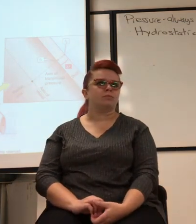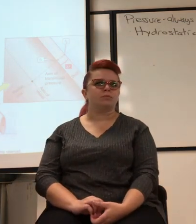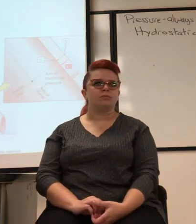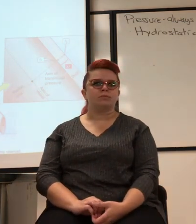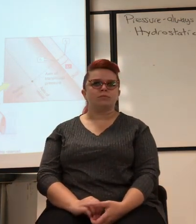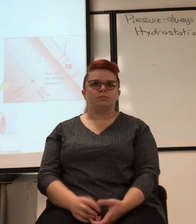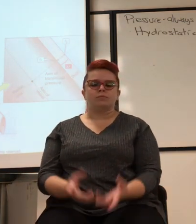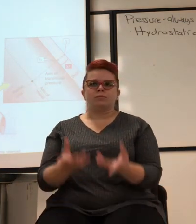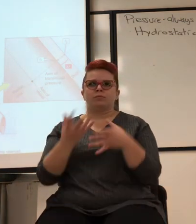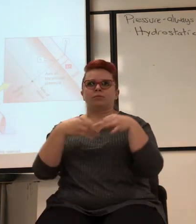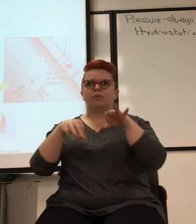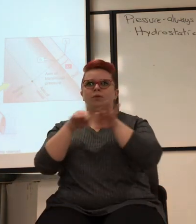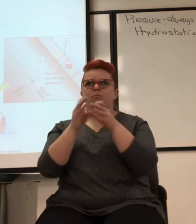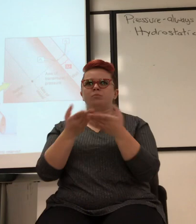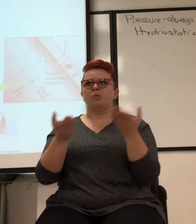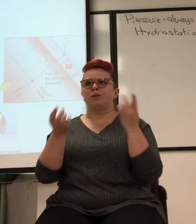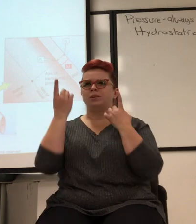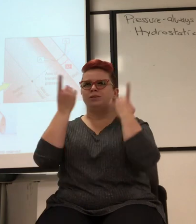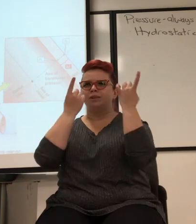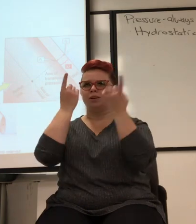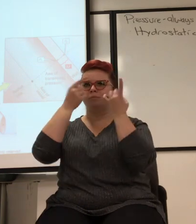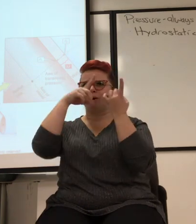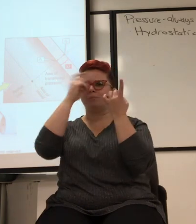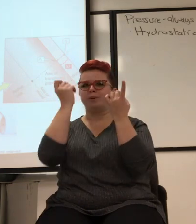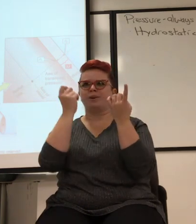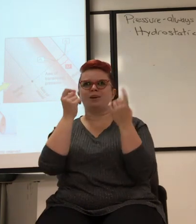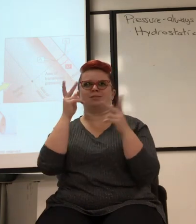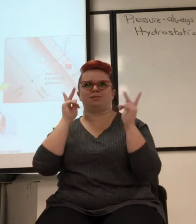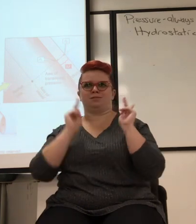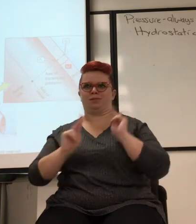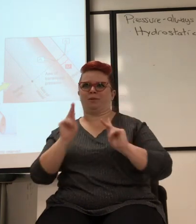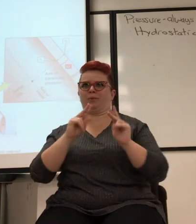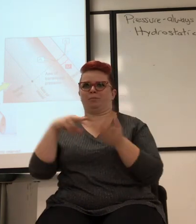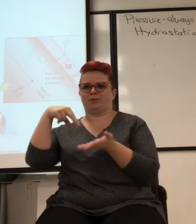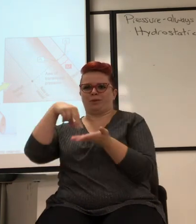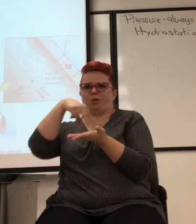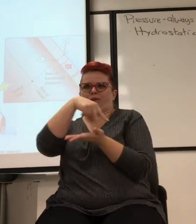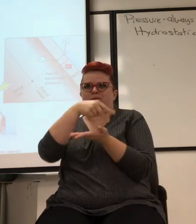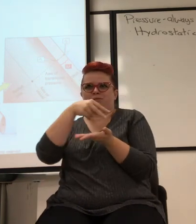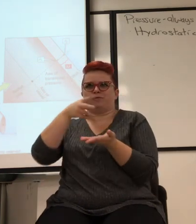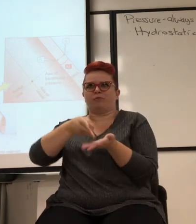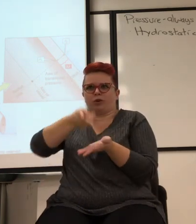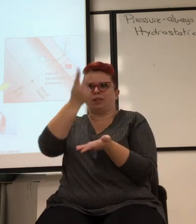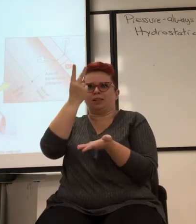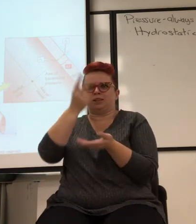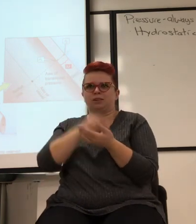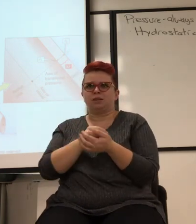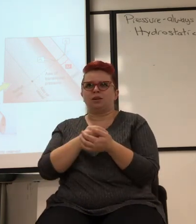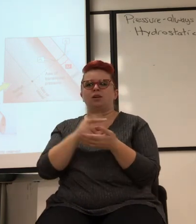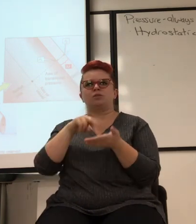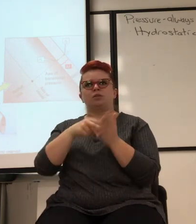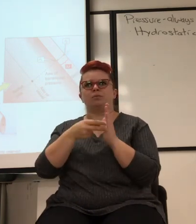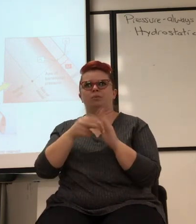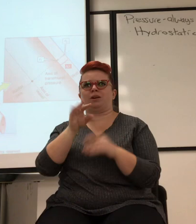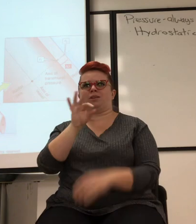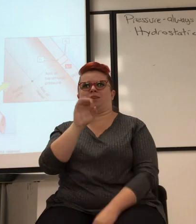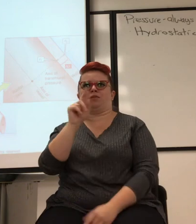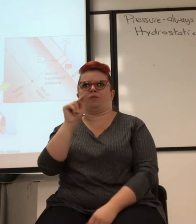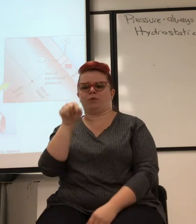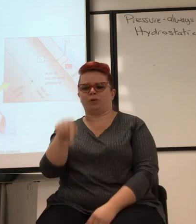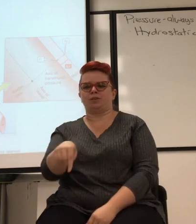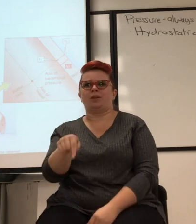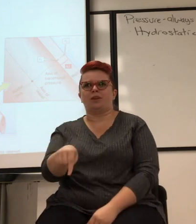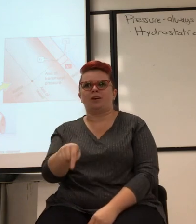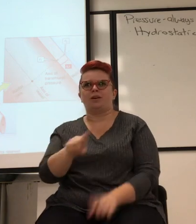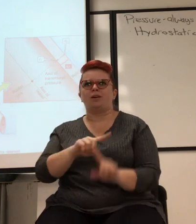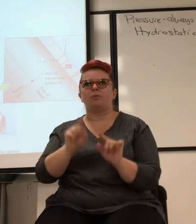Important to consider because we walk upright, we're bipeds. So my foot's down there, but I gotta